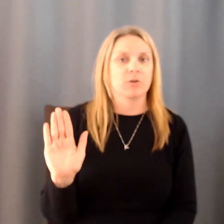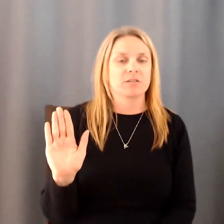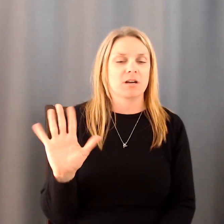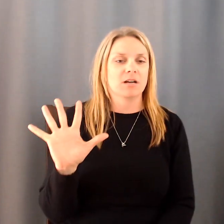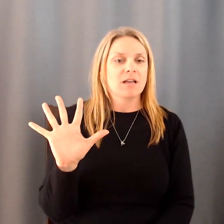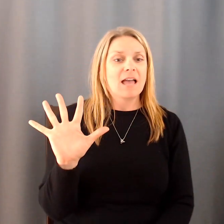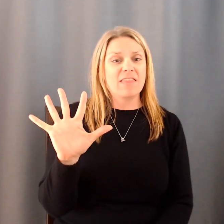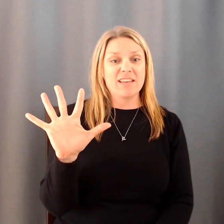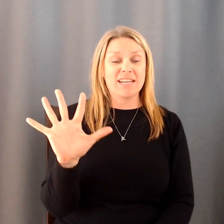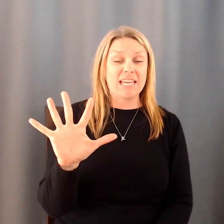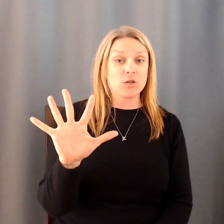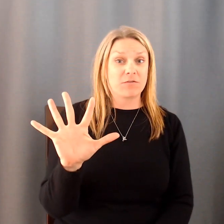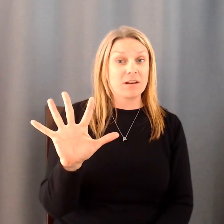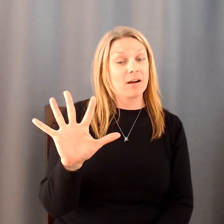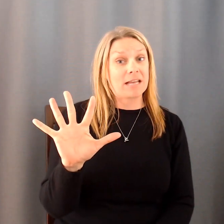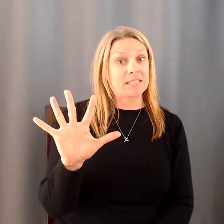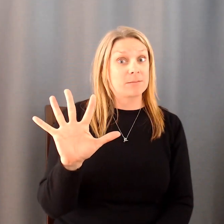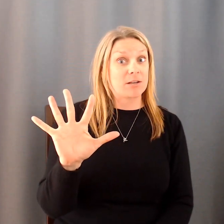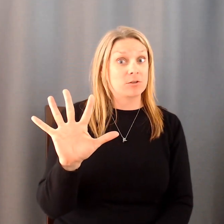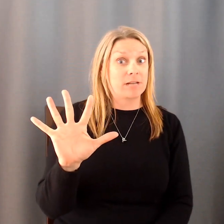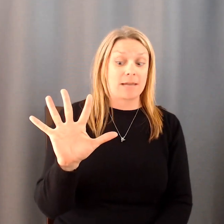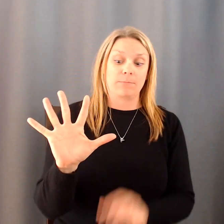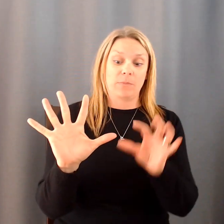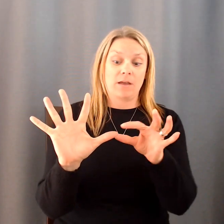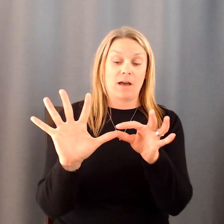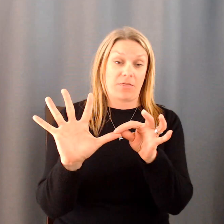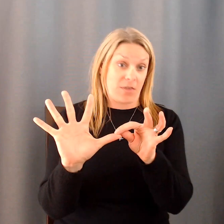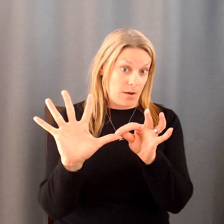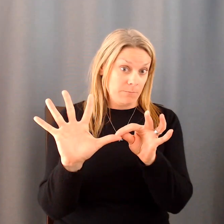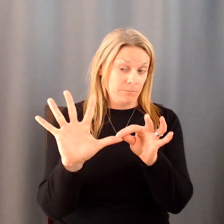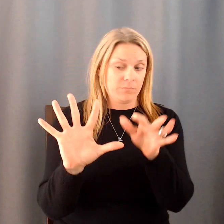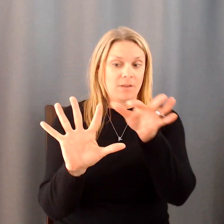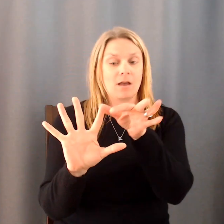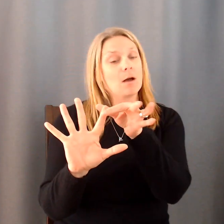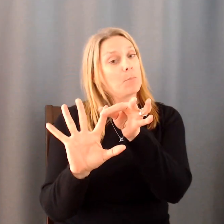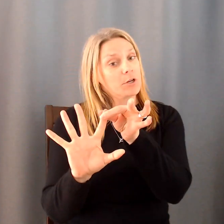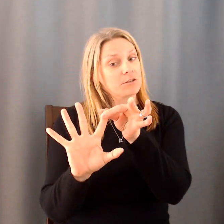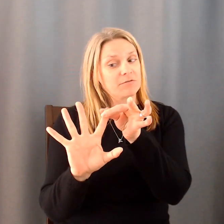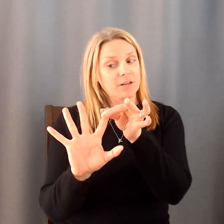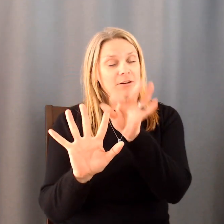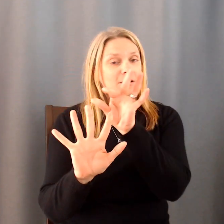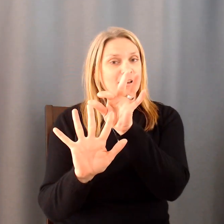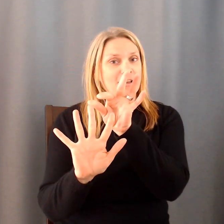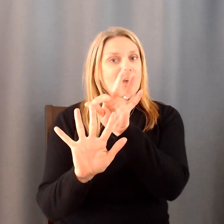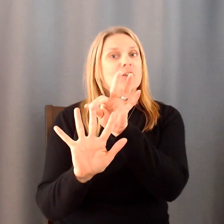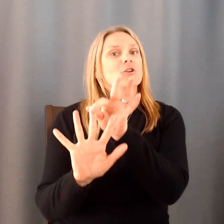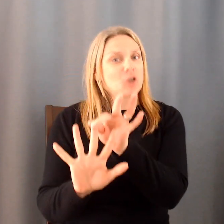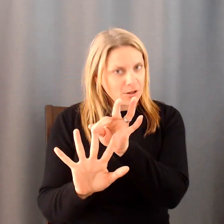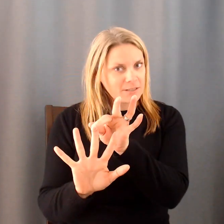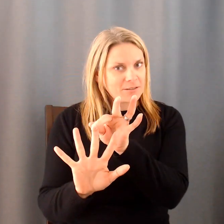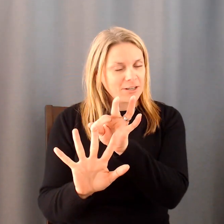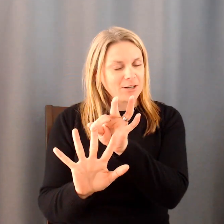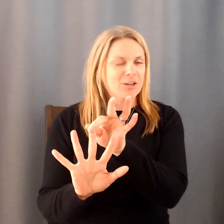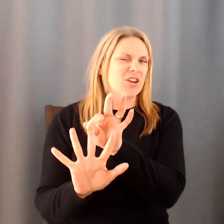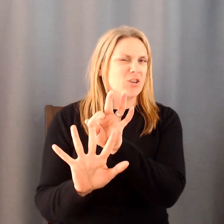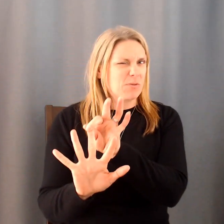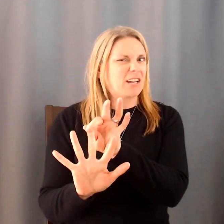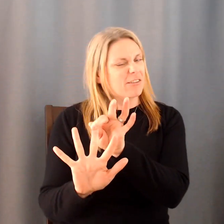are. And then each finger has a special name. A thumb, a pointer finger, your tallest finger, you might have called it